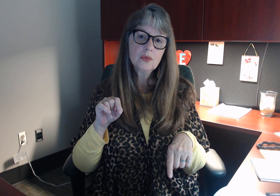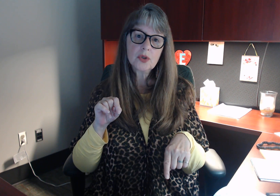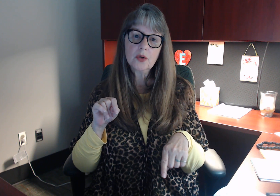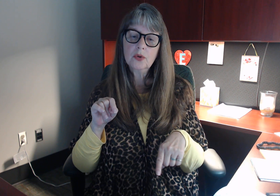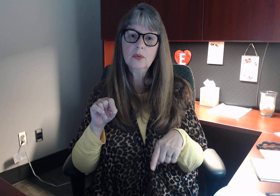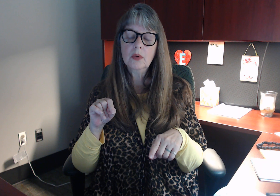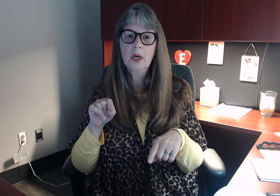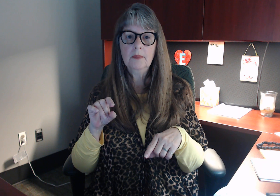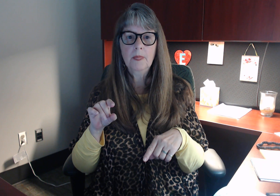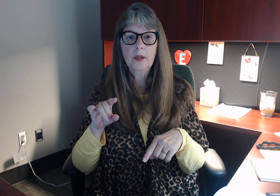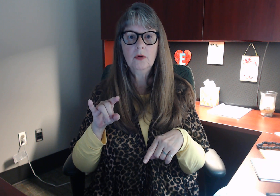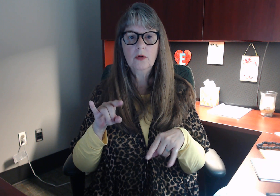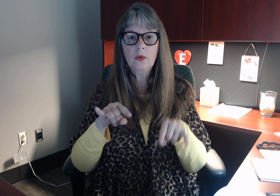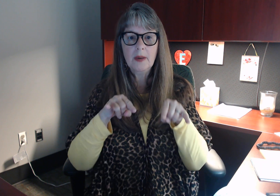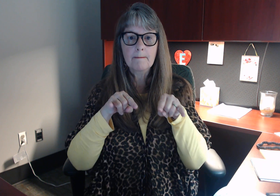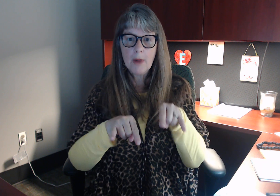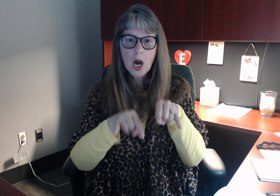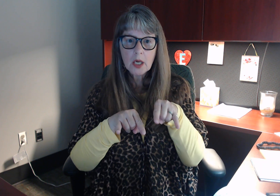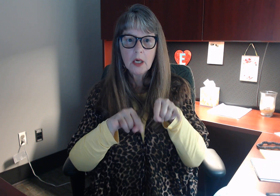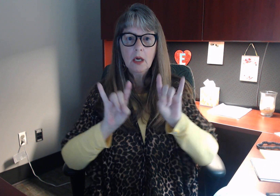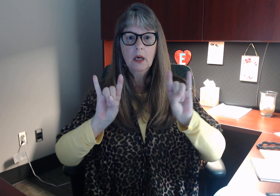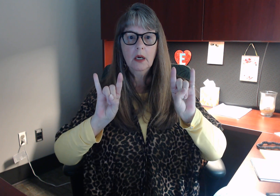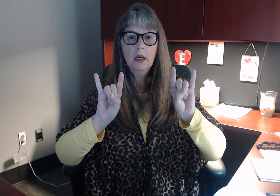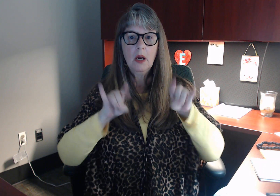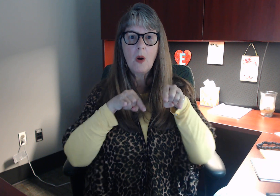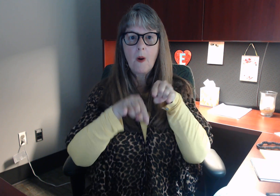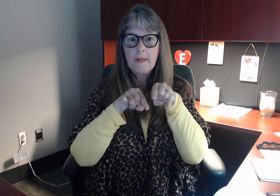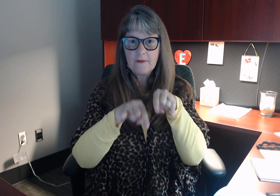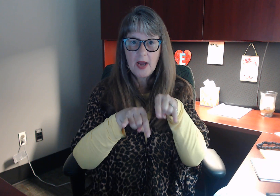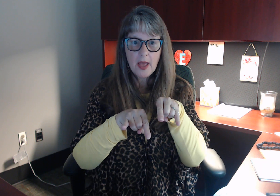So you can mock or make fun of.